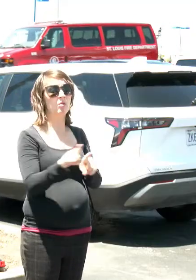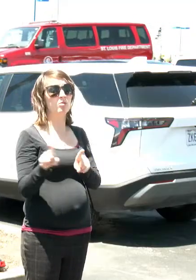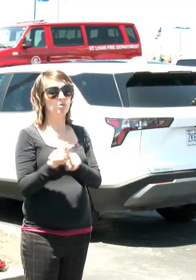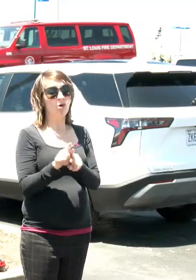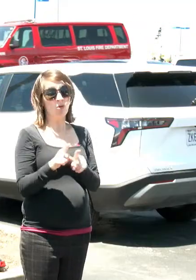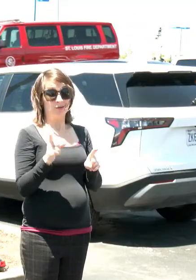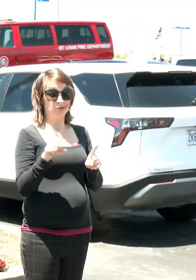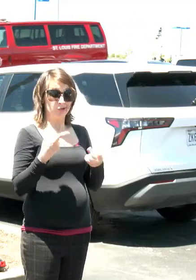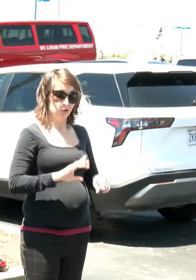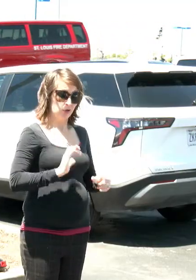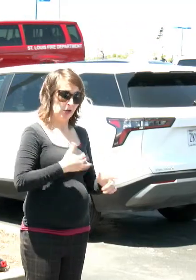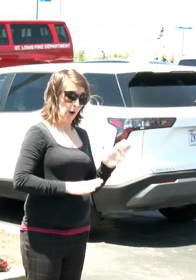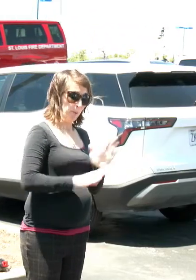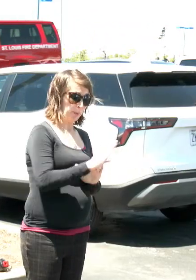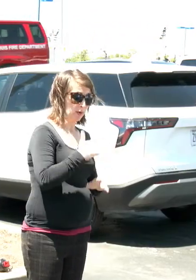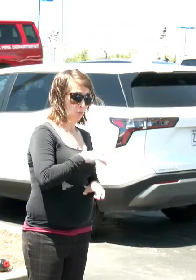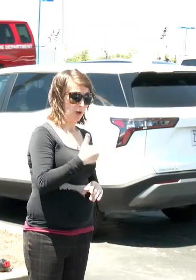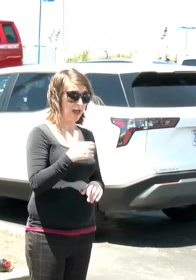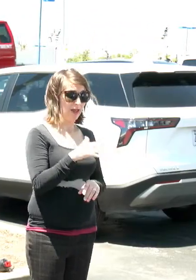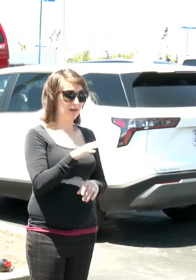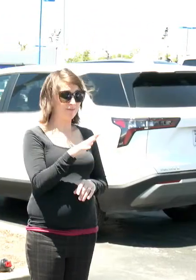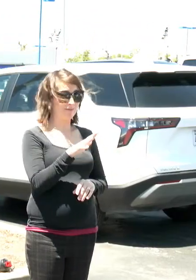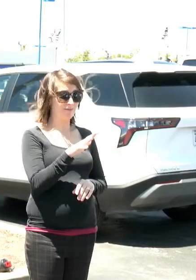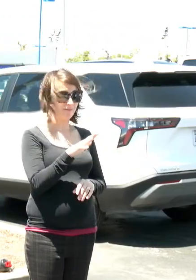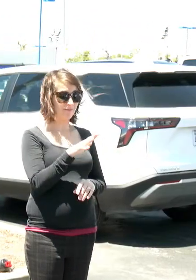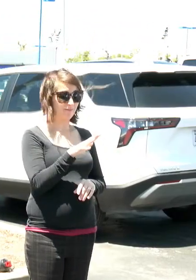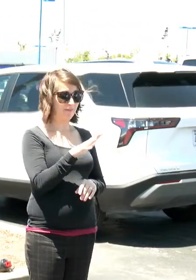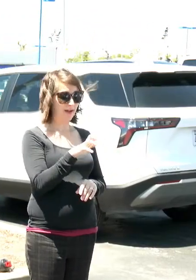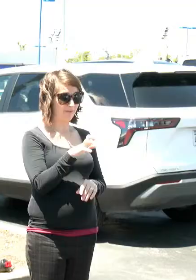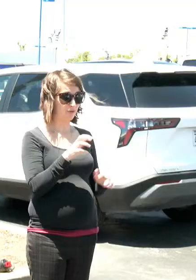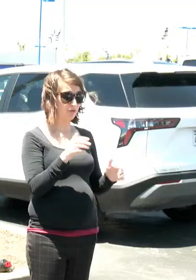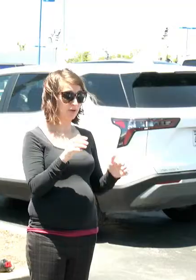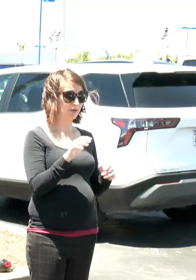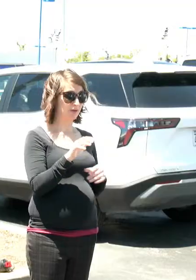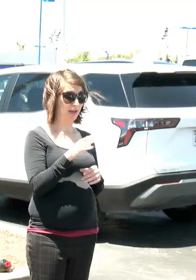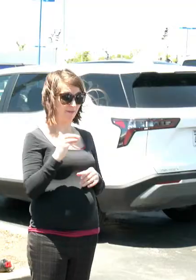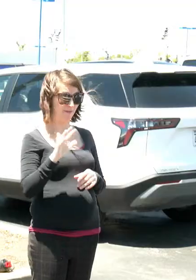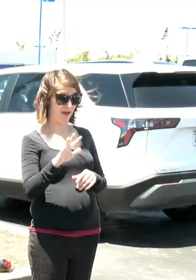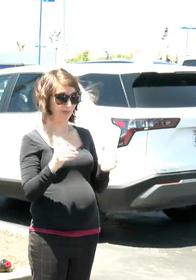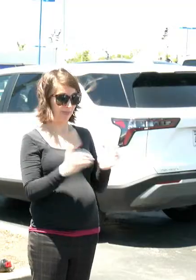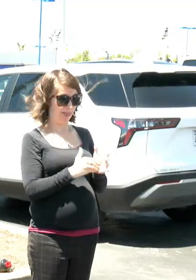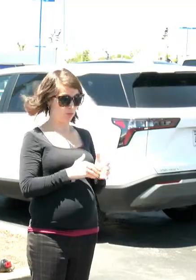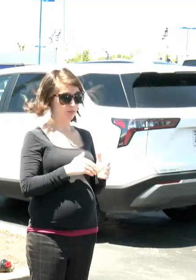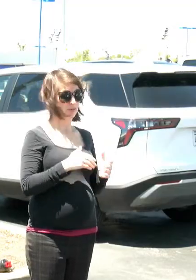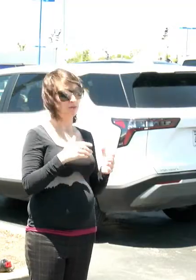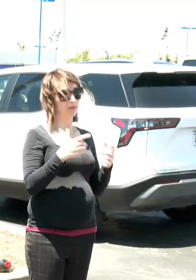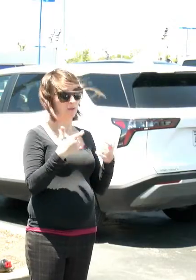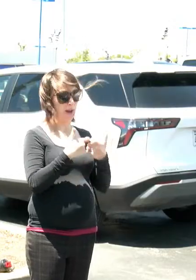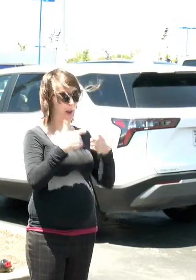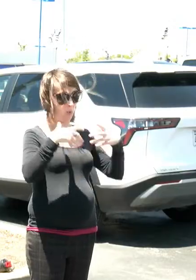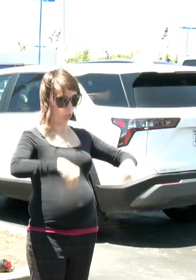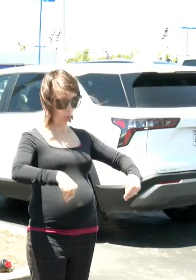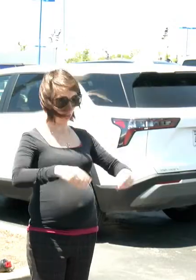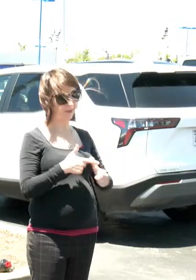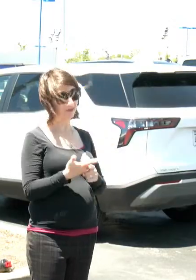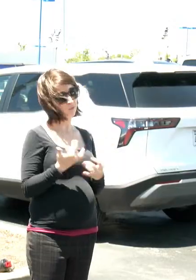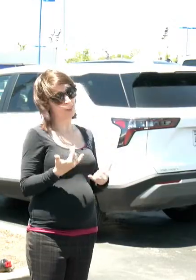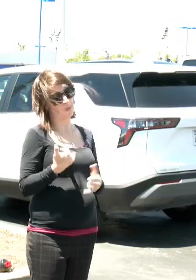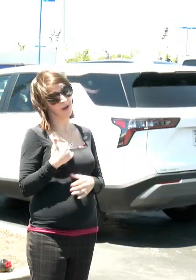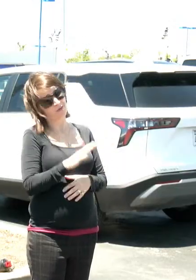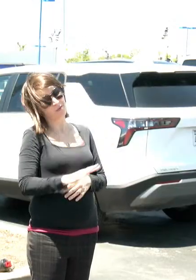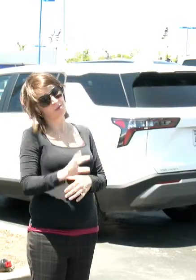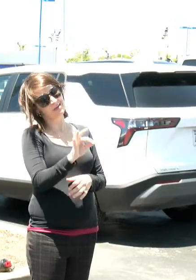had 105,000 outages, and we are down to approximately 9,000